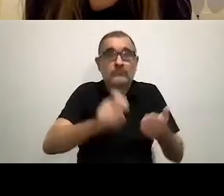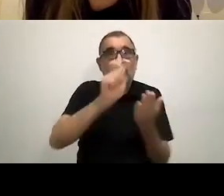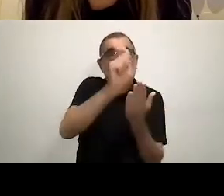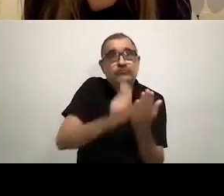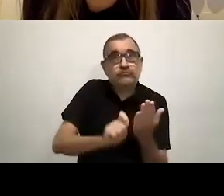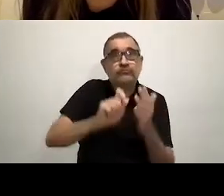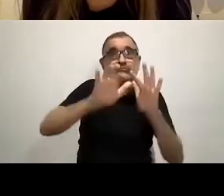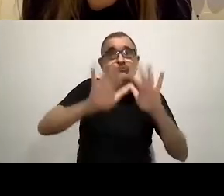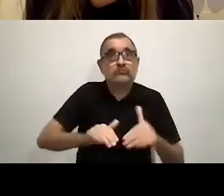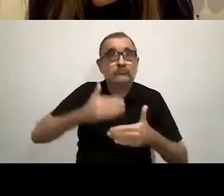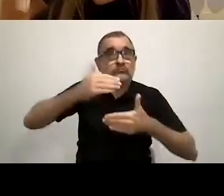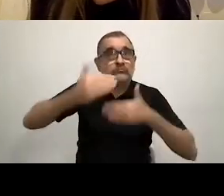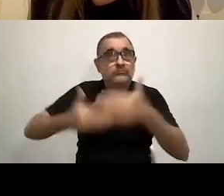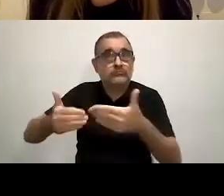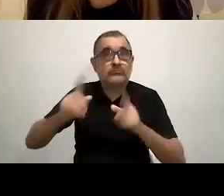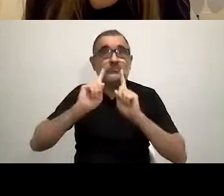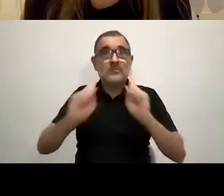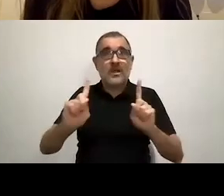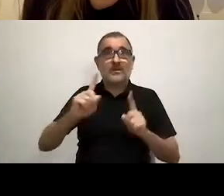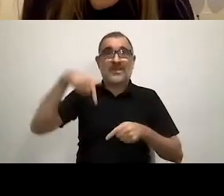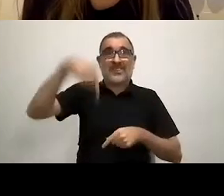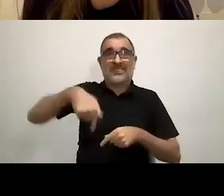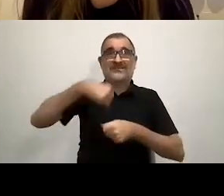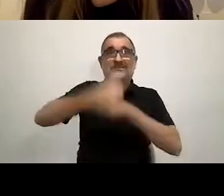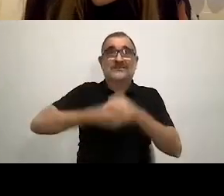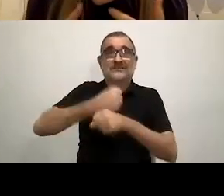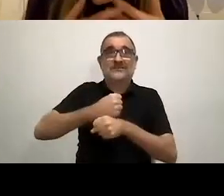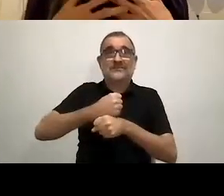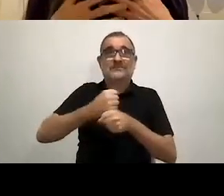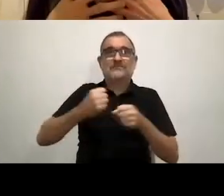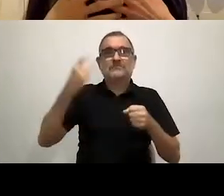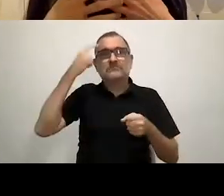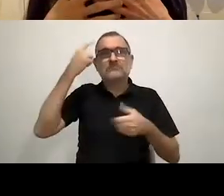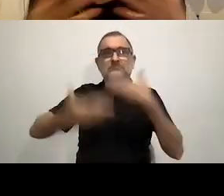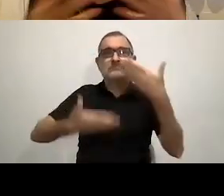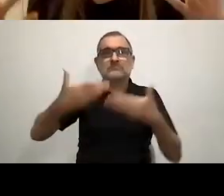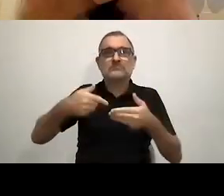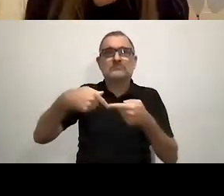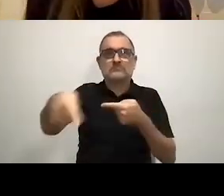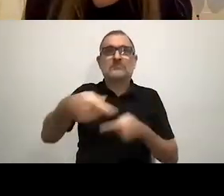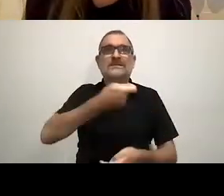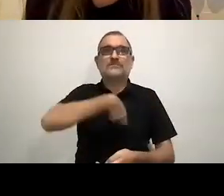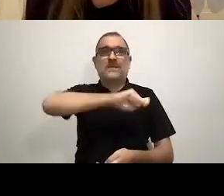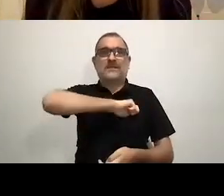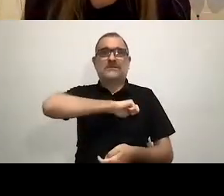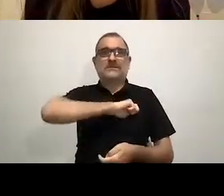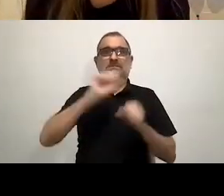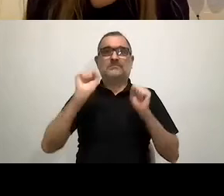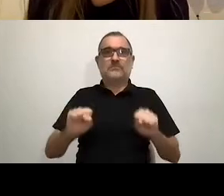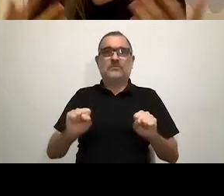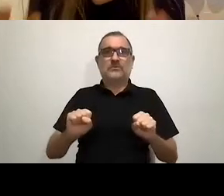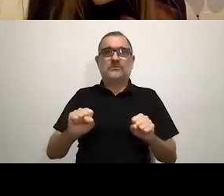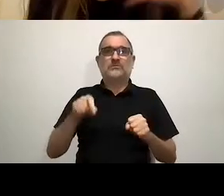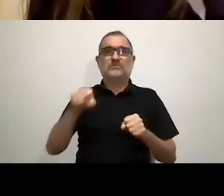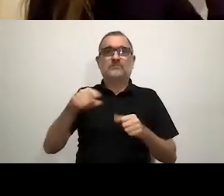in Spanish. As Arūnas was saying, we really want to involve everyone, and